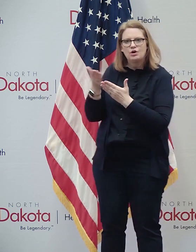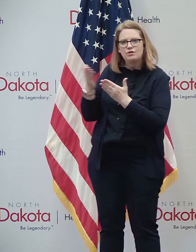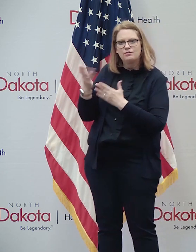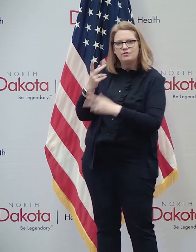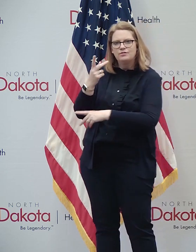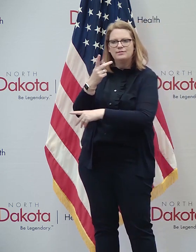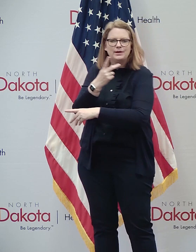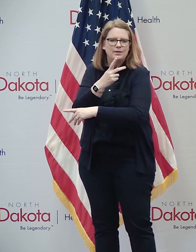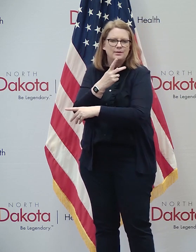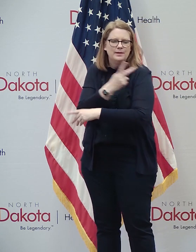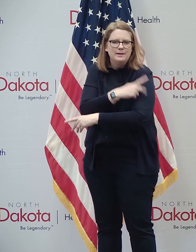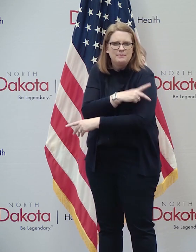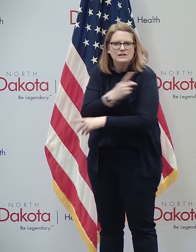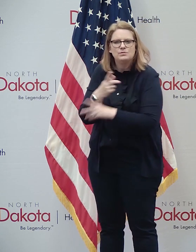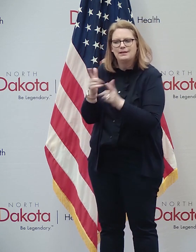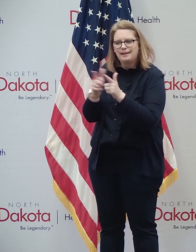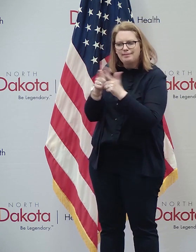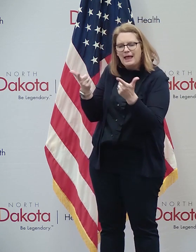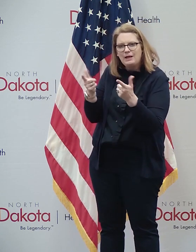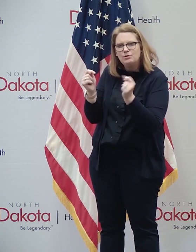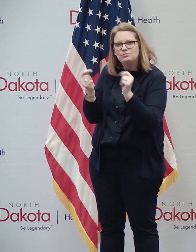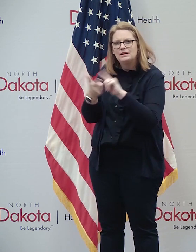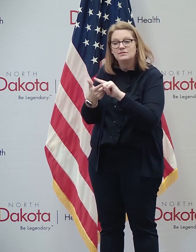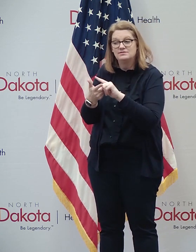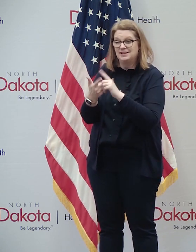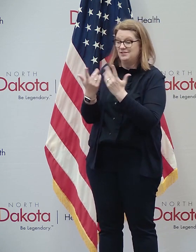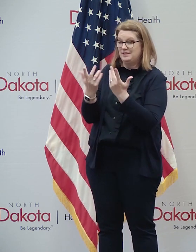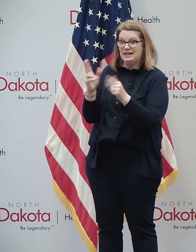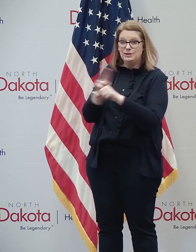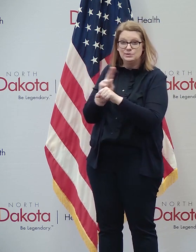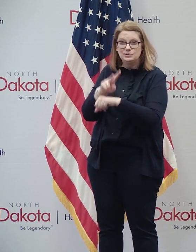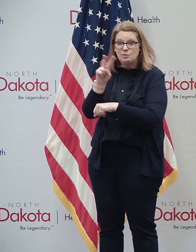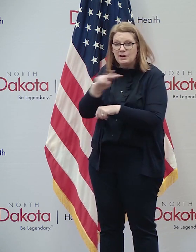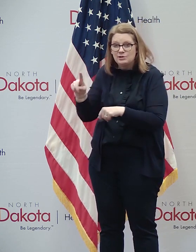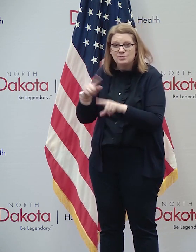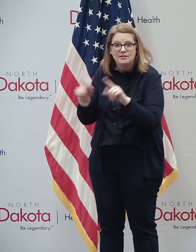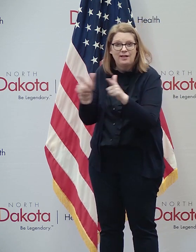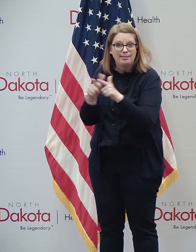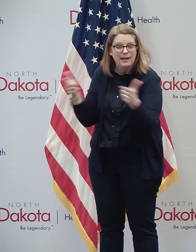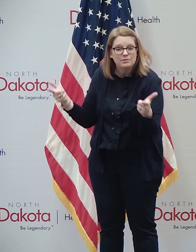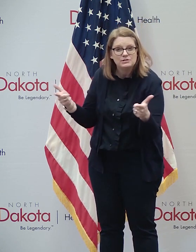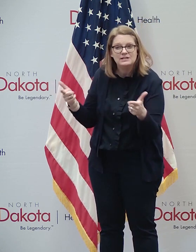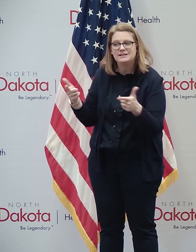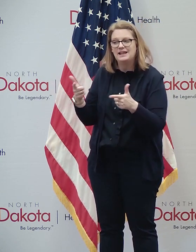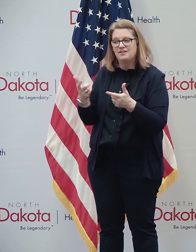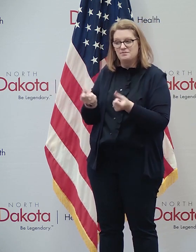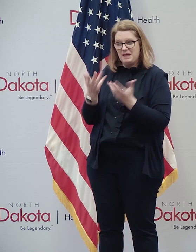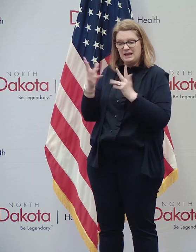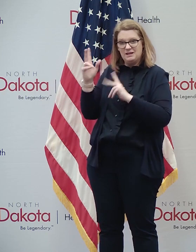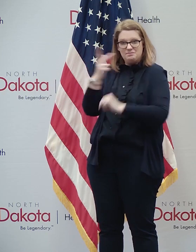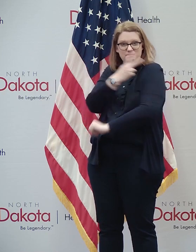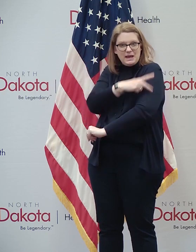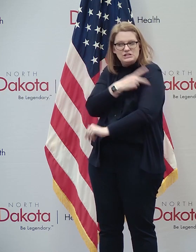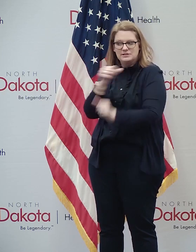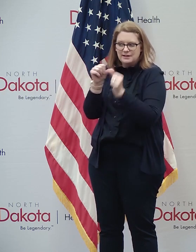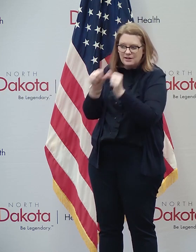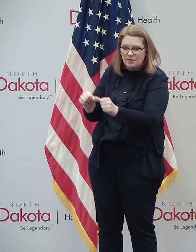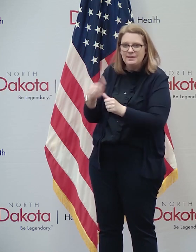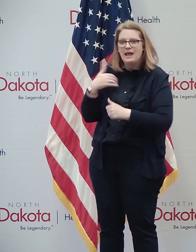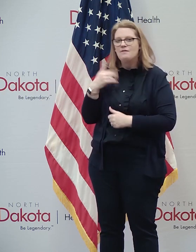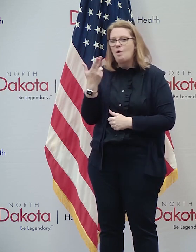language translation. They do this beautifully over 22 different languages. They've got a lot of existing patients. They operate a homeless